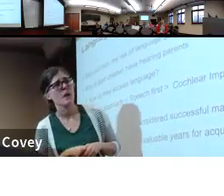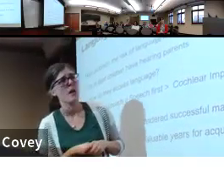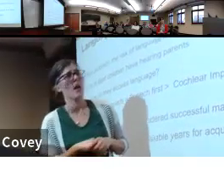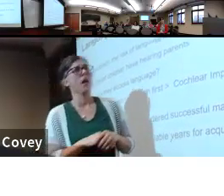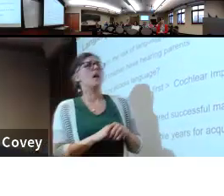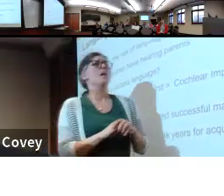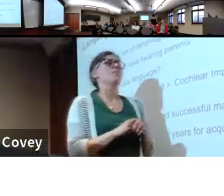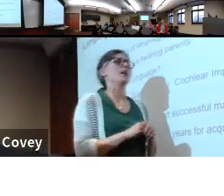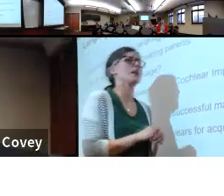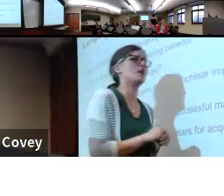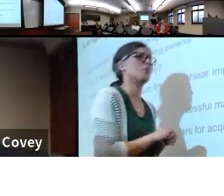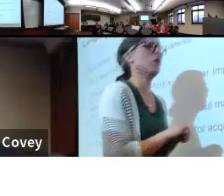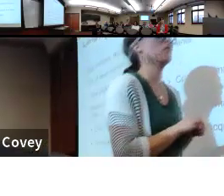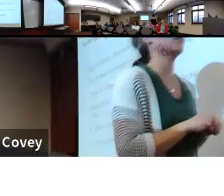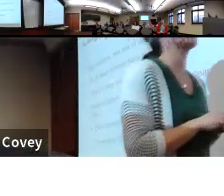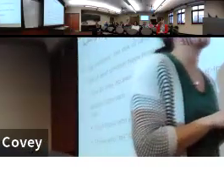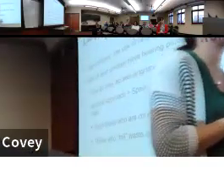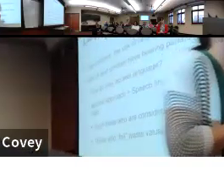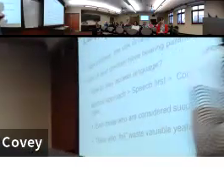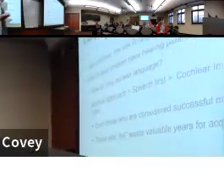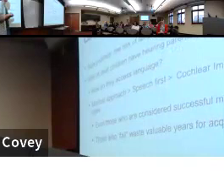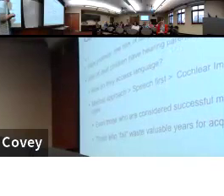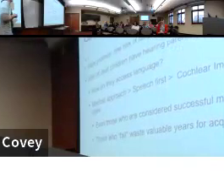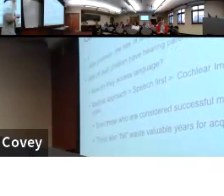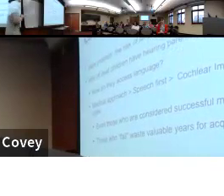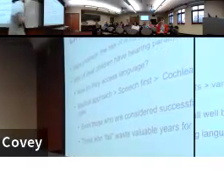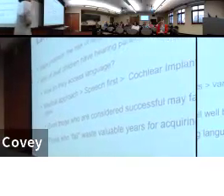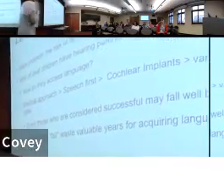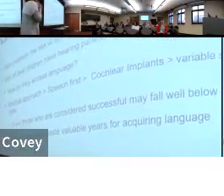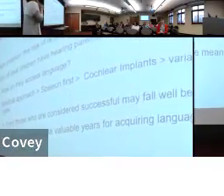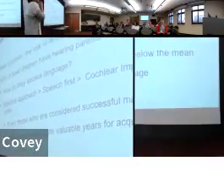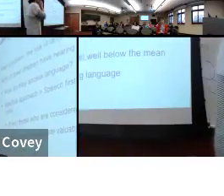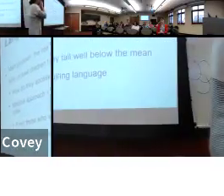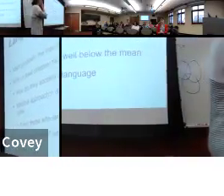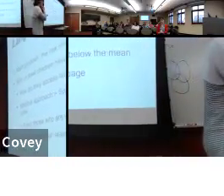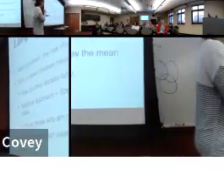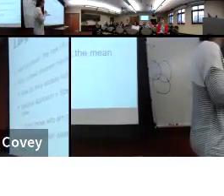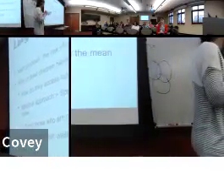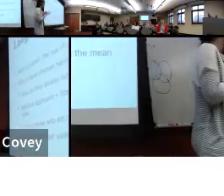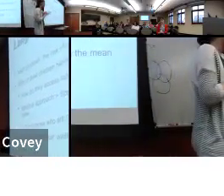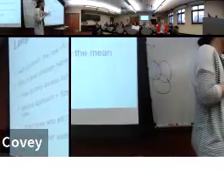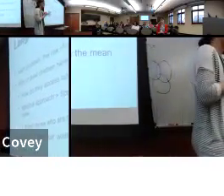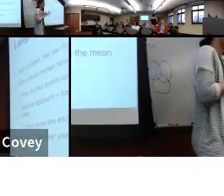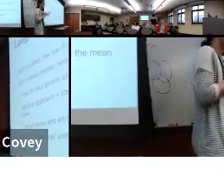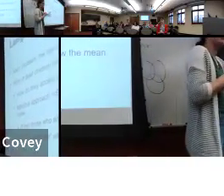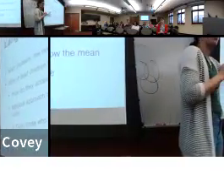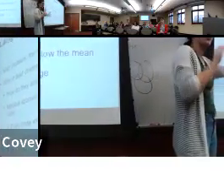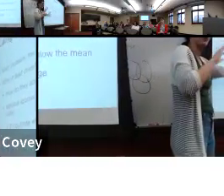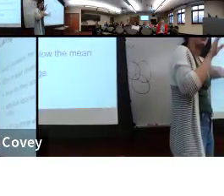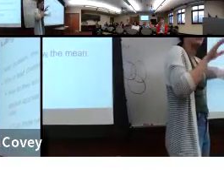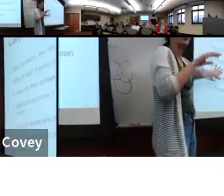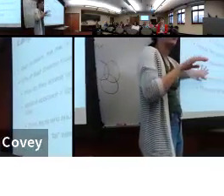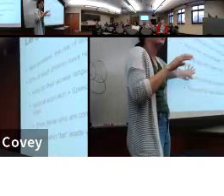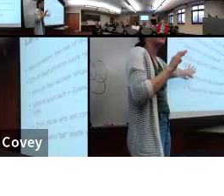audiologists. But what is talked less about is that even for those for whom this